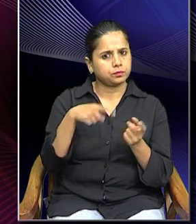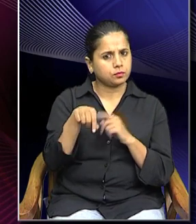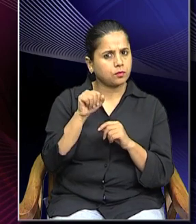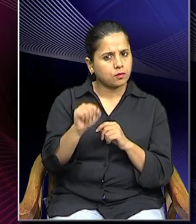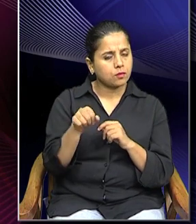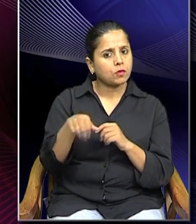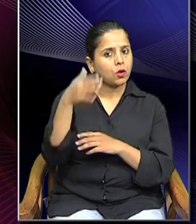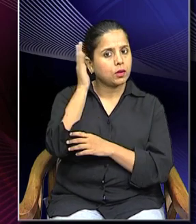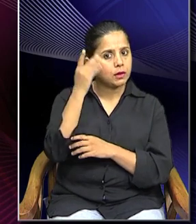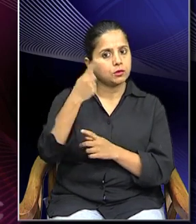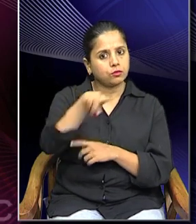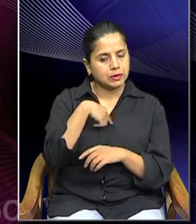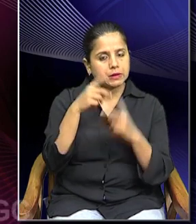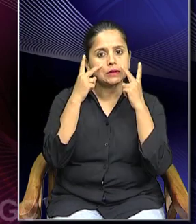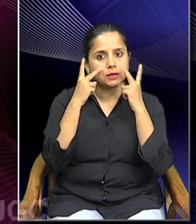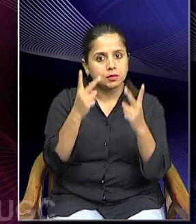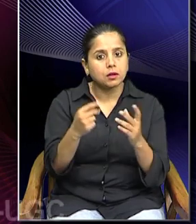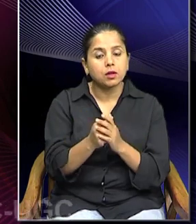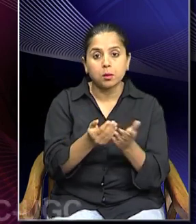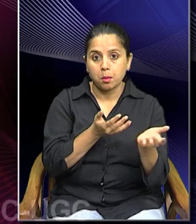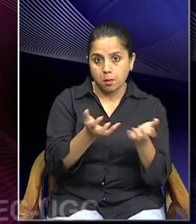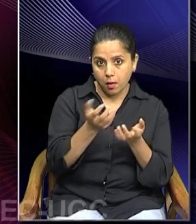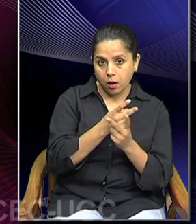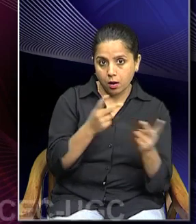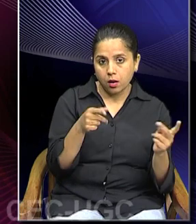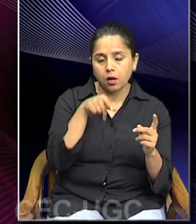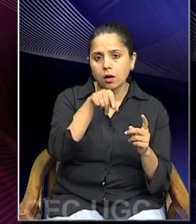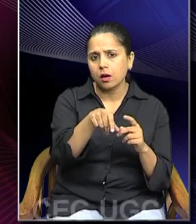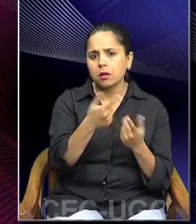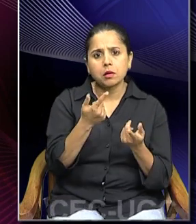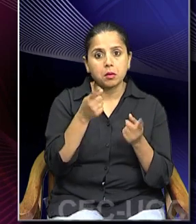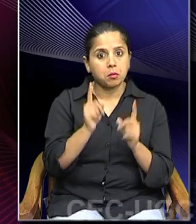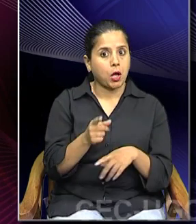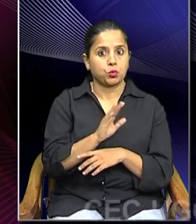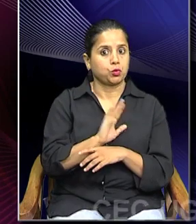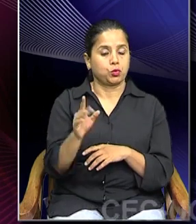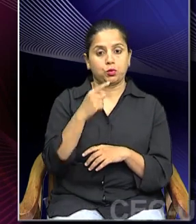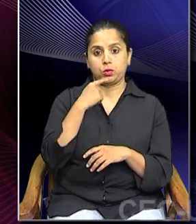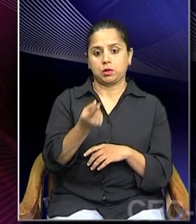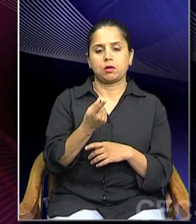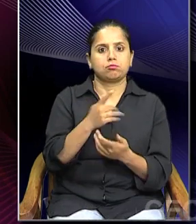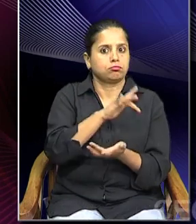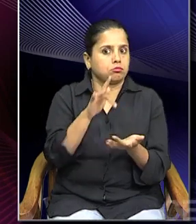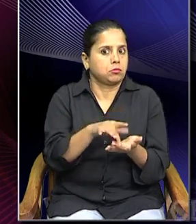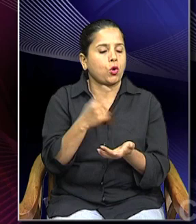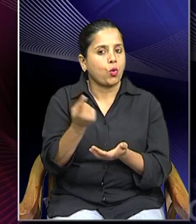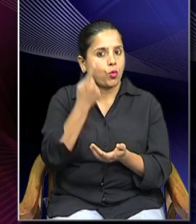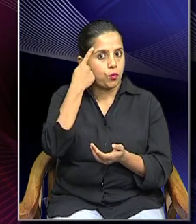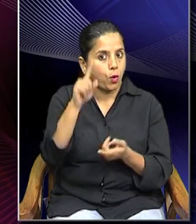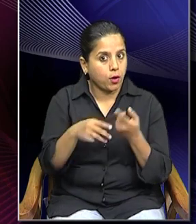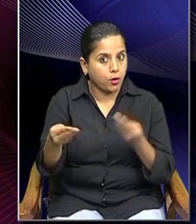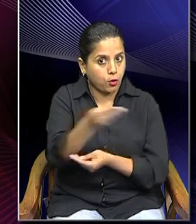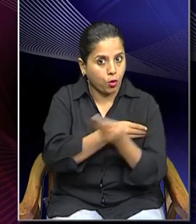the lecture we will see that market is not necessarily a place only for